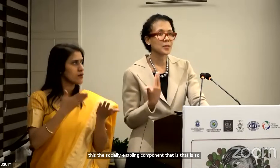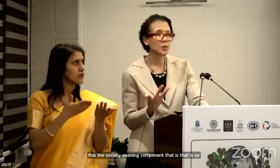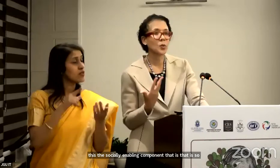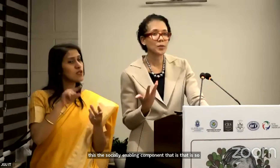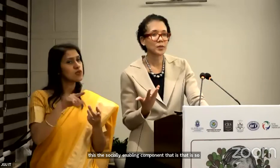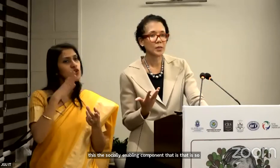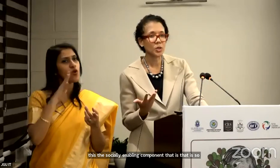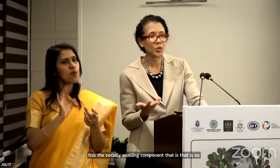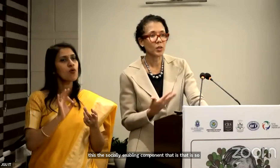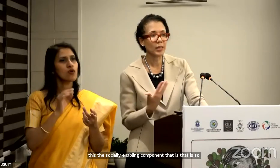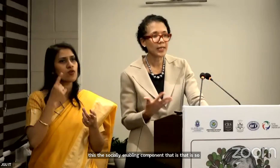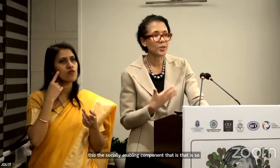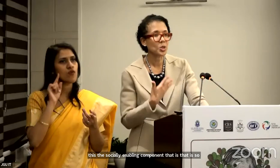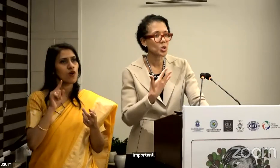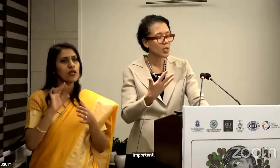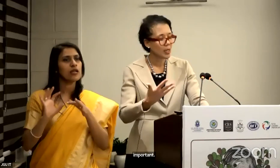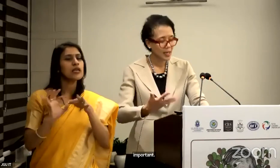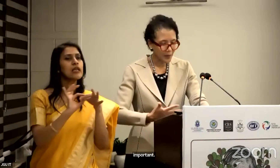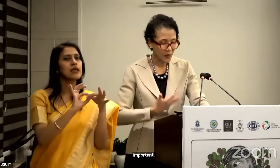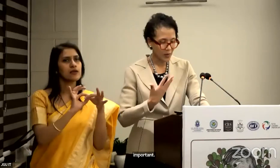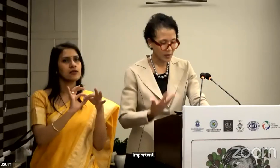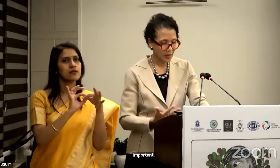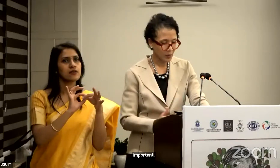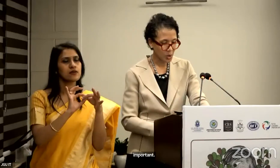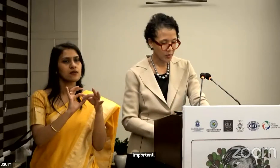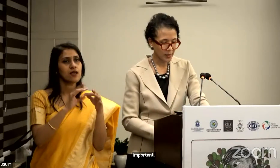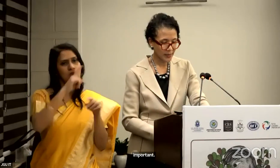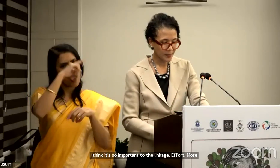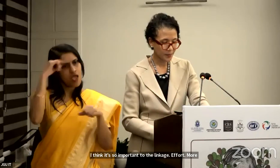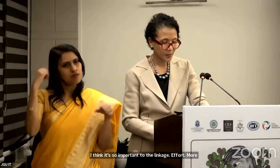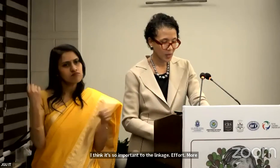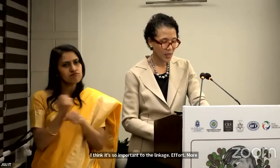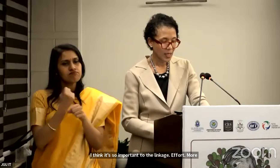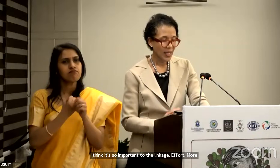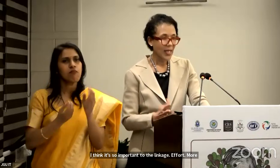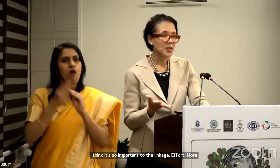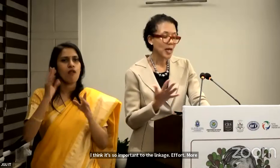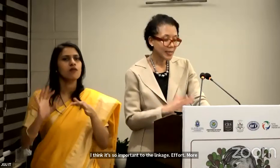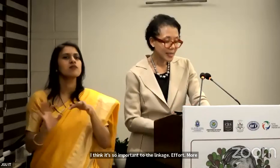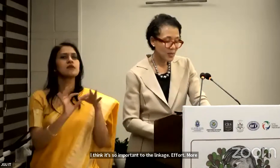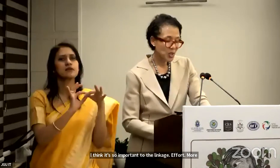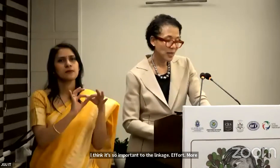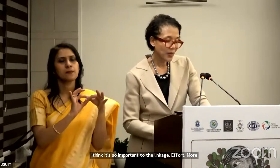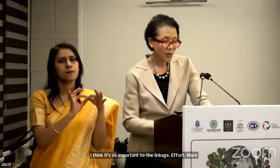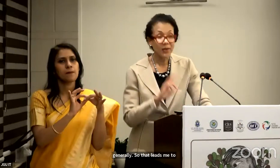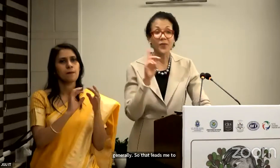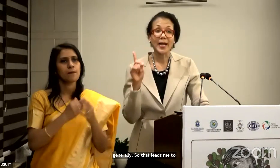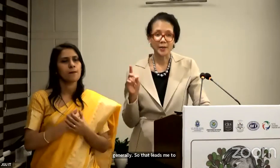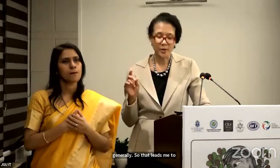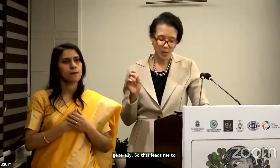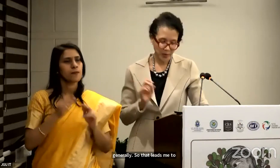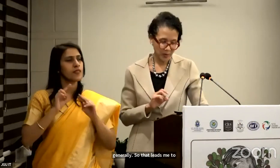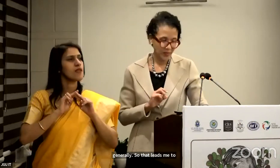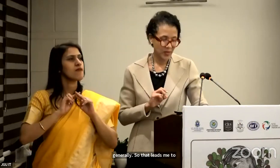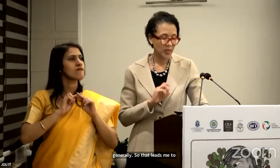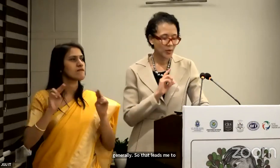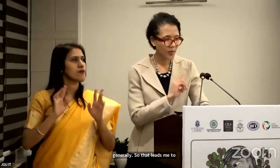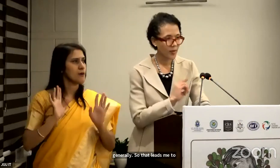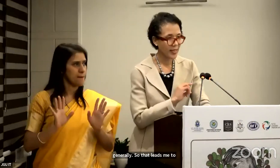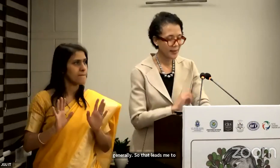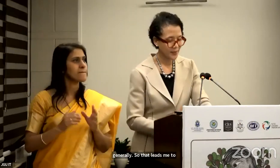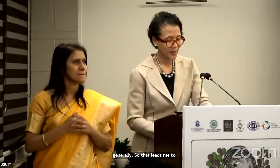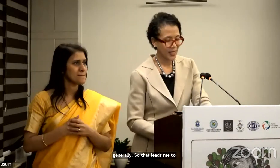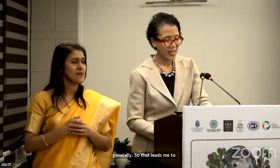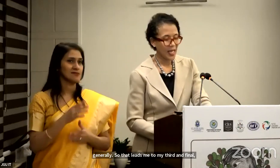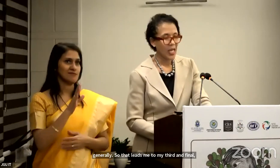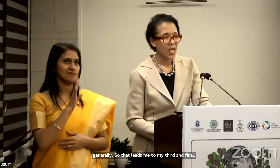think it's so important to the linkage effort more generally. So that leads me to my third and final, you'll be relieved to know,